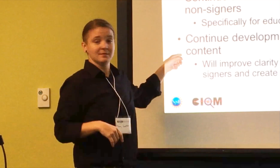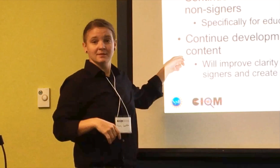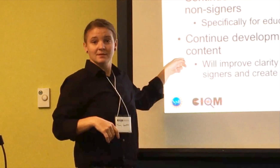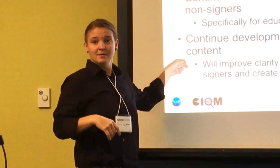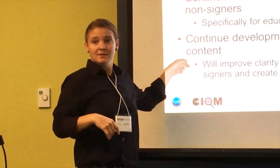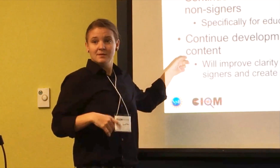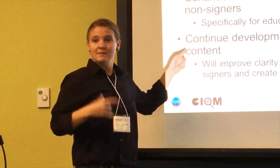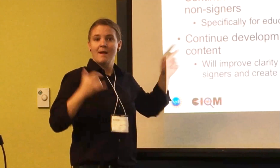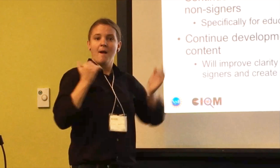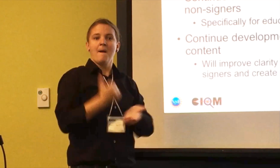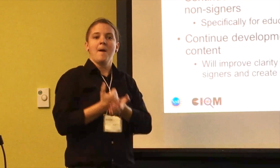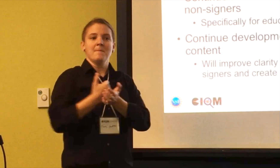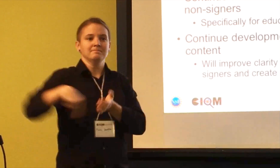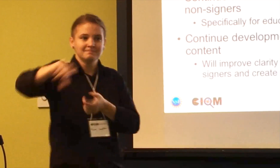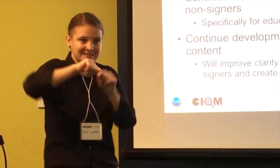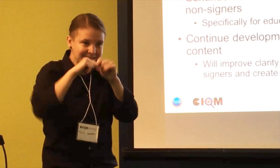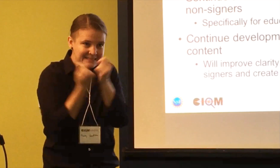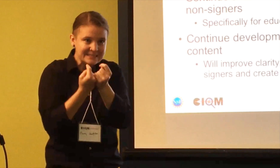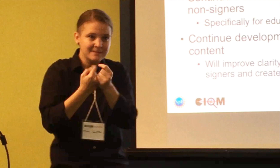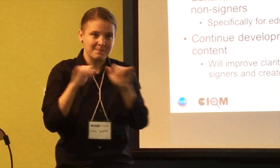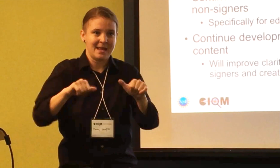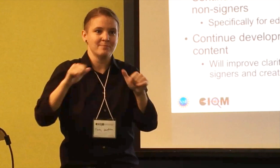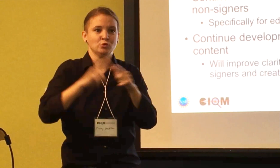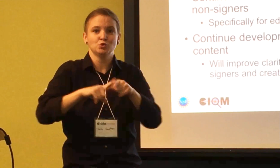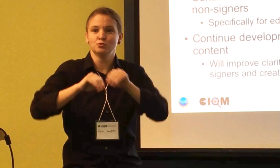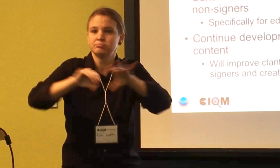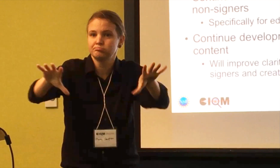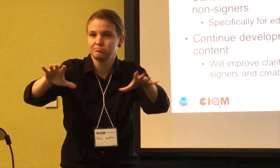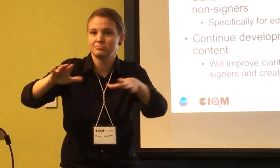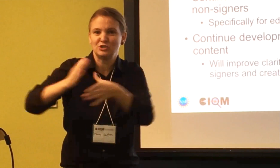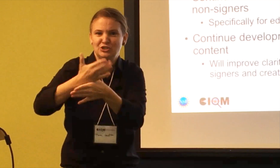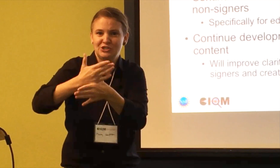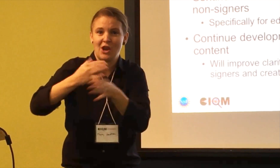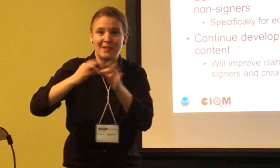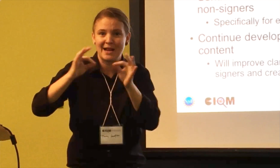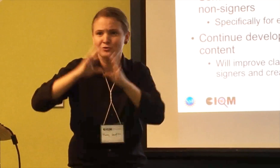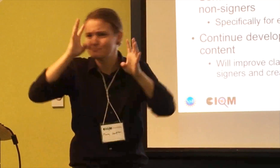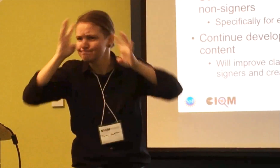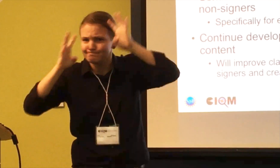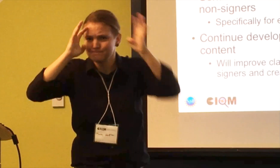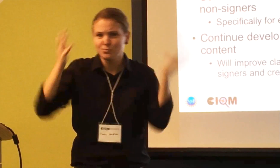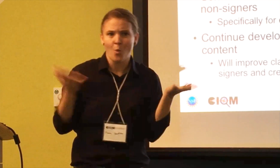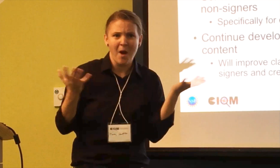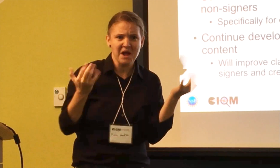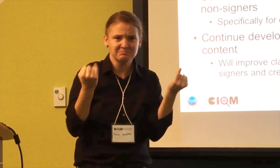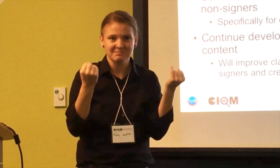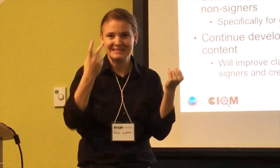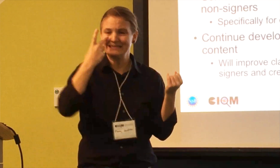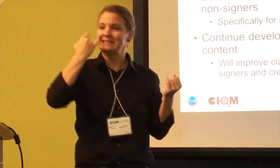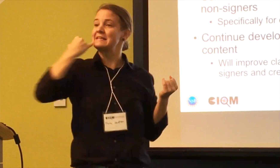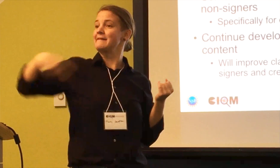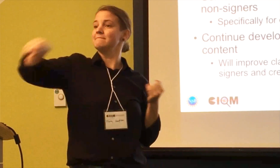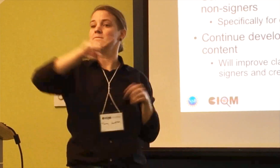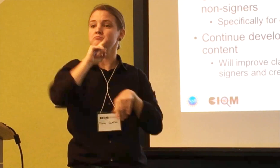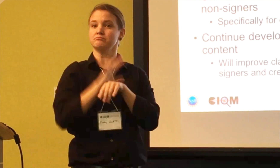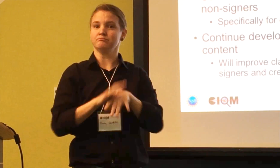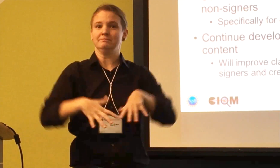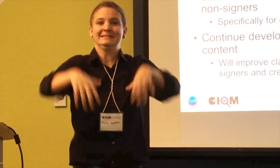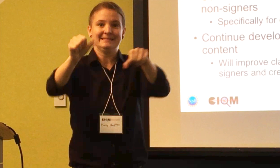development needs to continue. There are so many STEM terms in the world. You know, we could do this for the rest of our lives and never run out. Finding the kinds